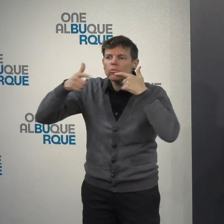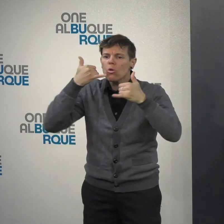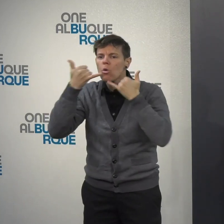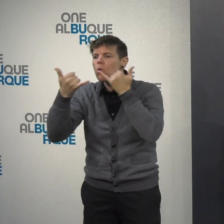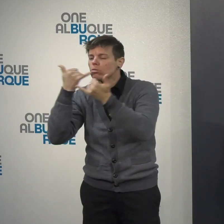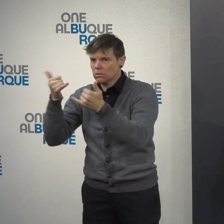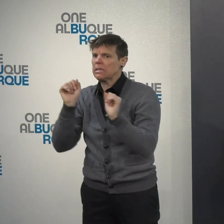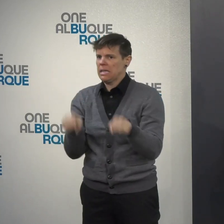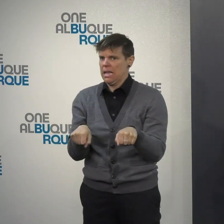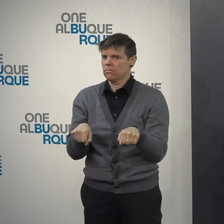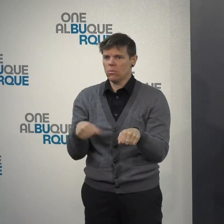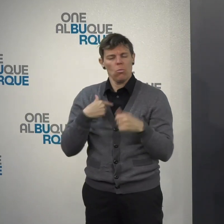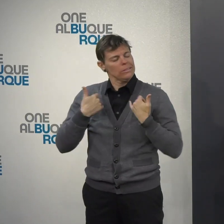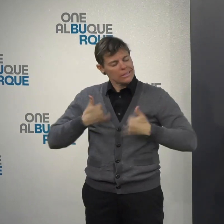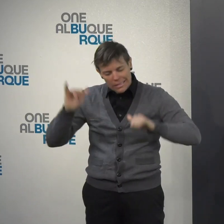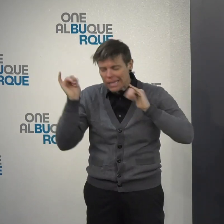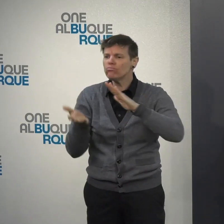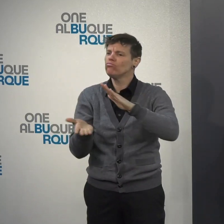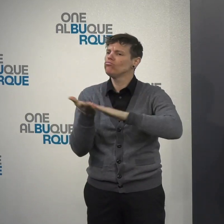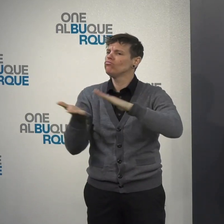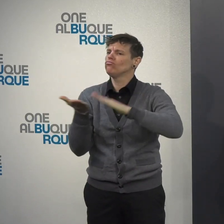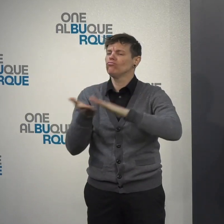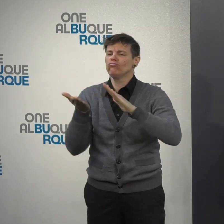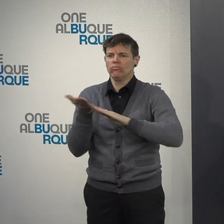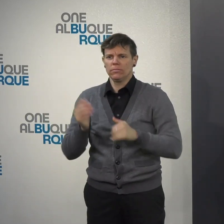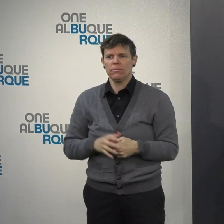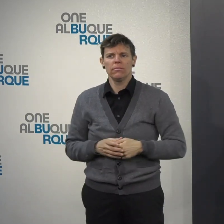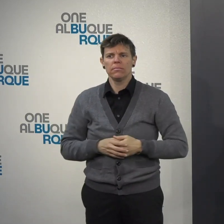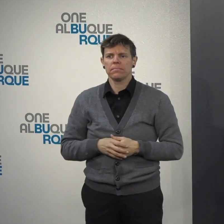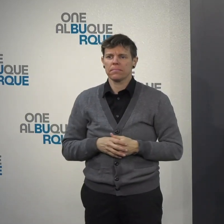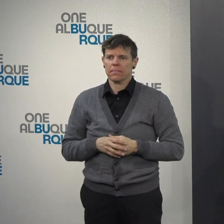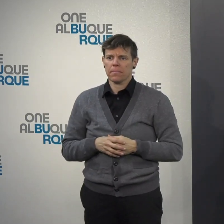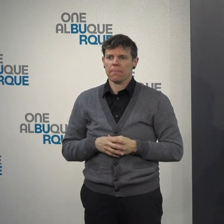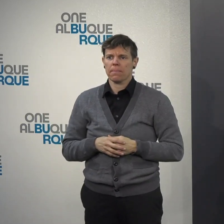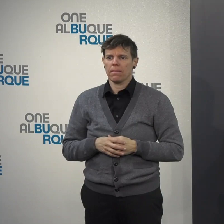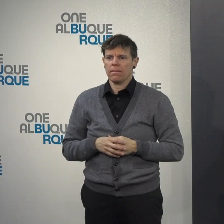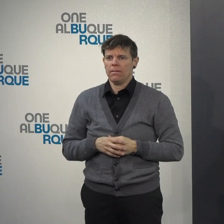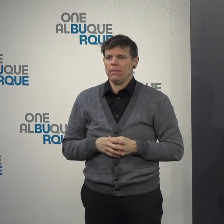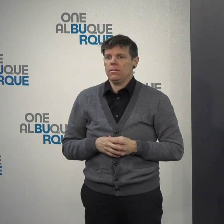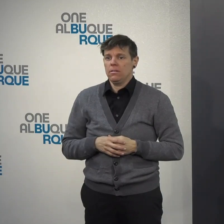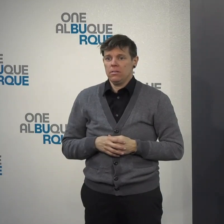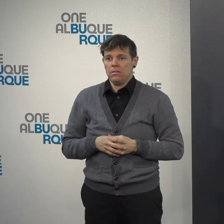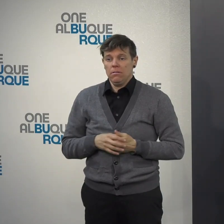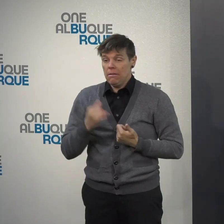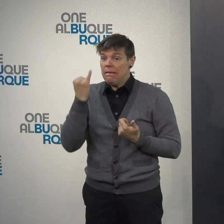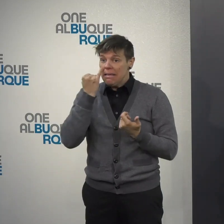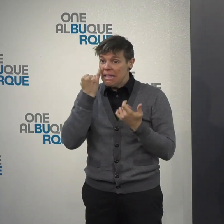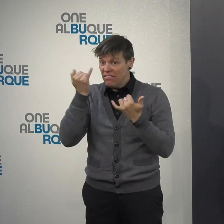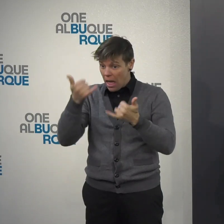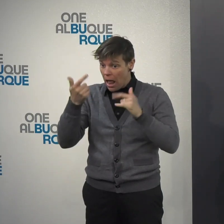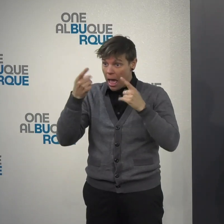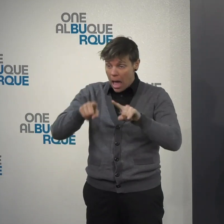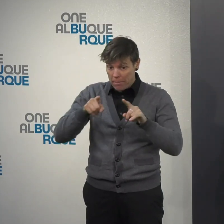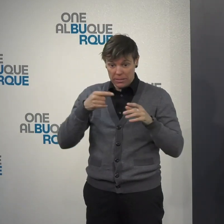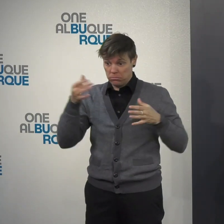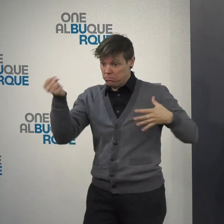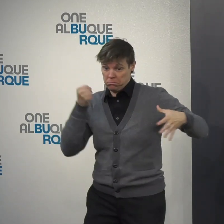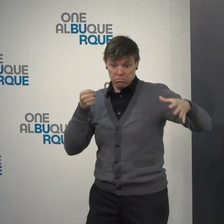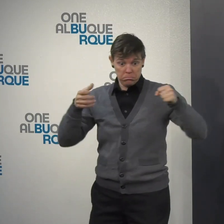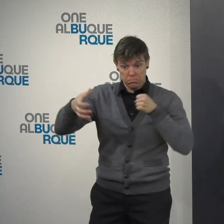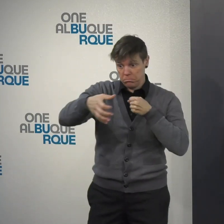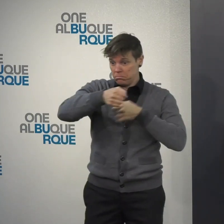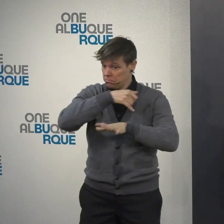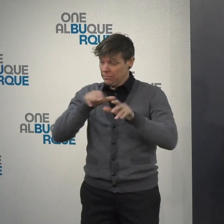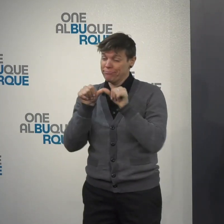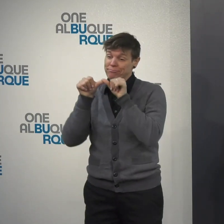again, as long as it needs, we keep that in place. As the mayor mentioned, we are putting our officers at great risk. You've